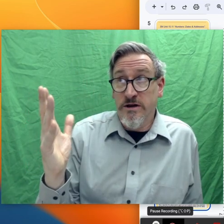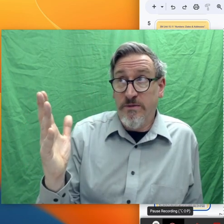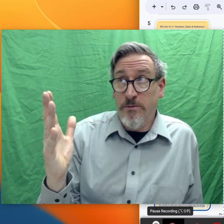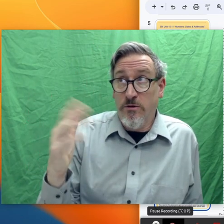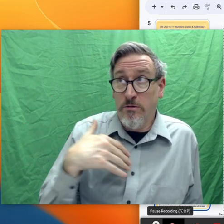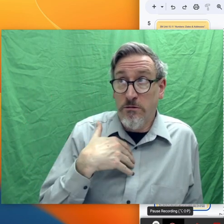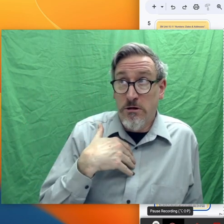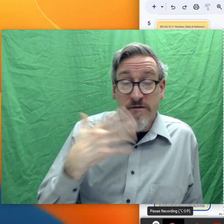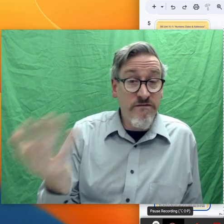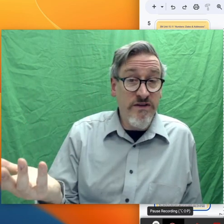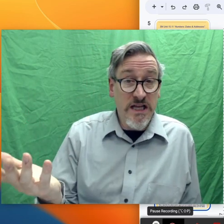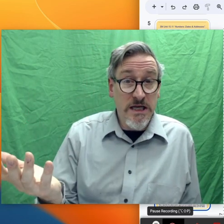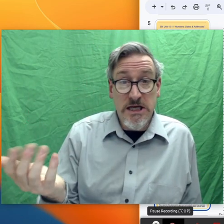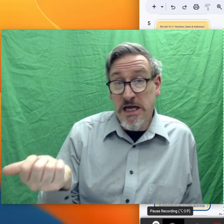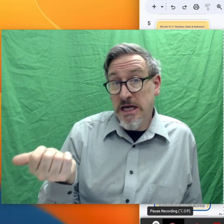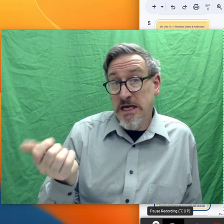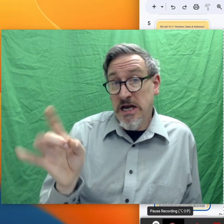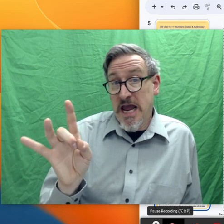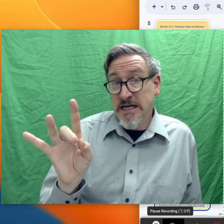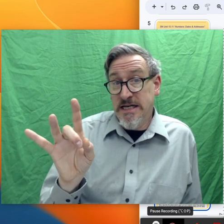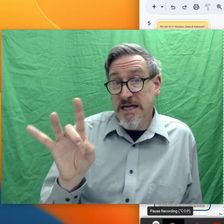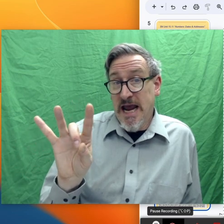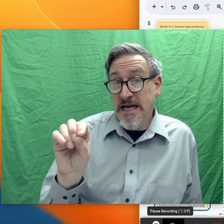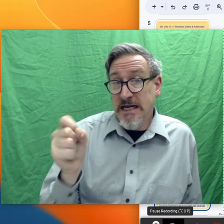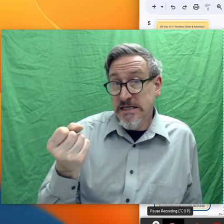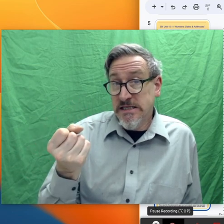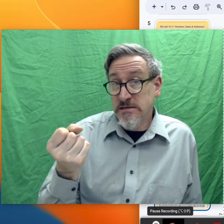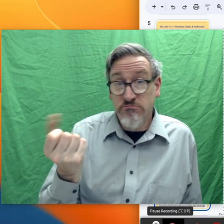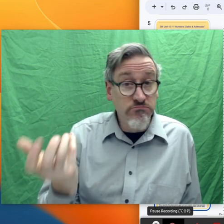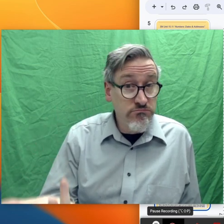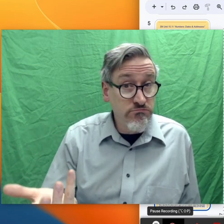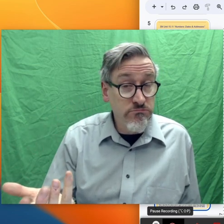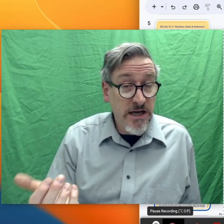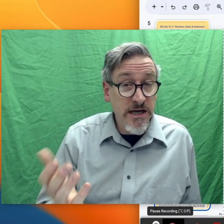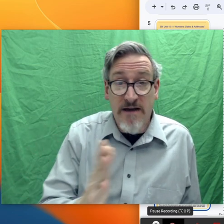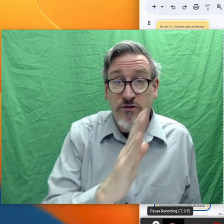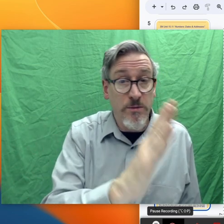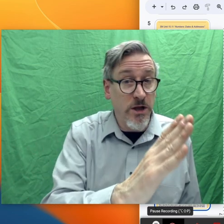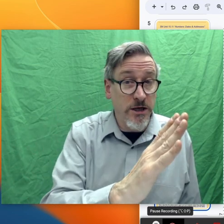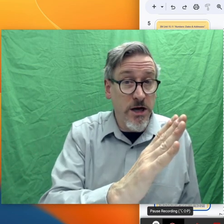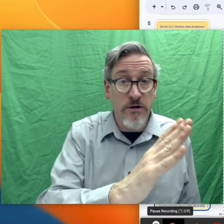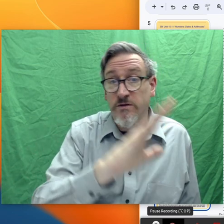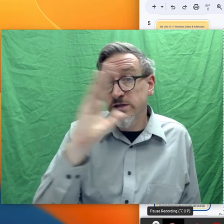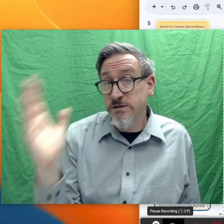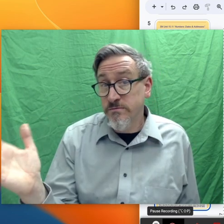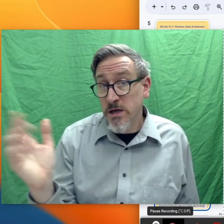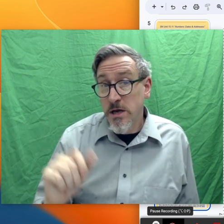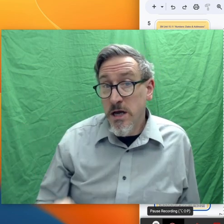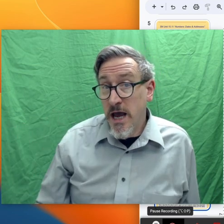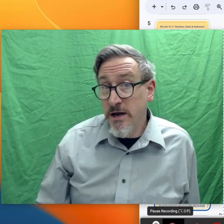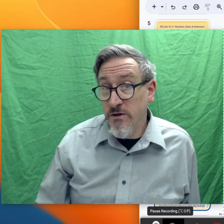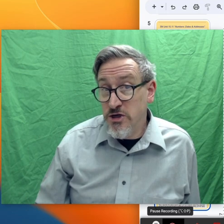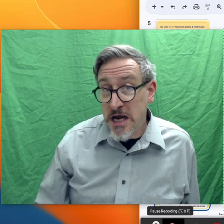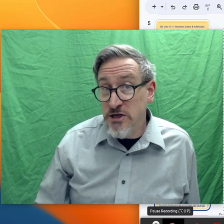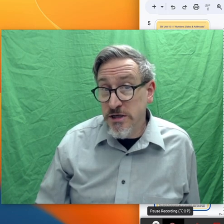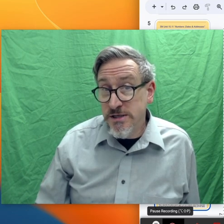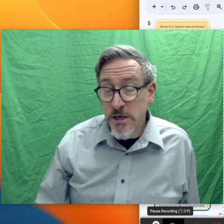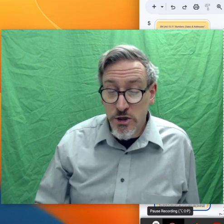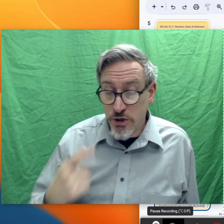How were deaf people feeling in 1880s after the Milan Conference and